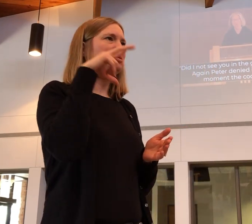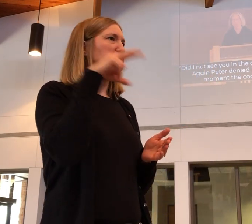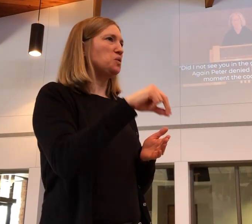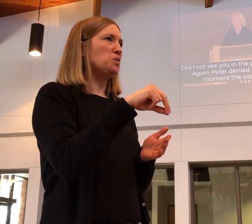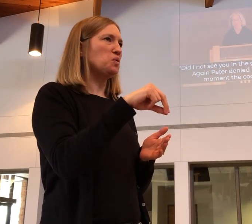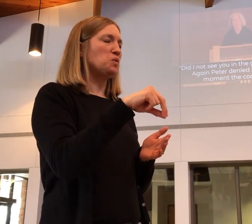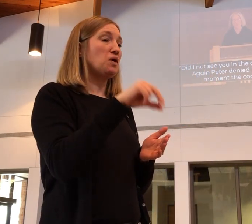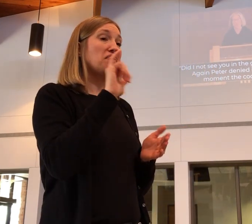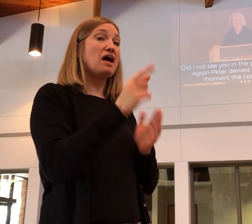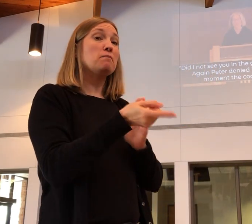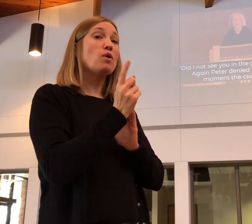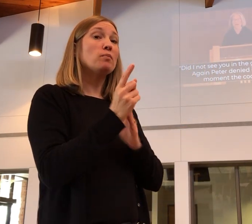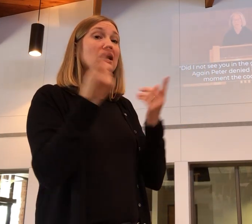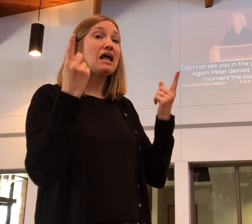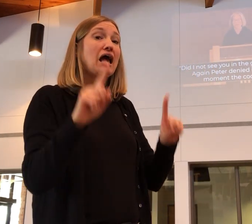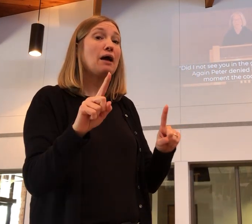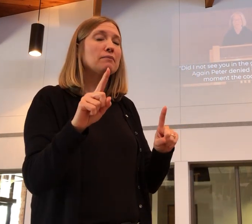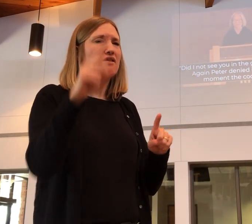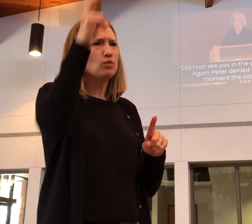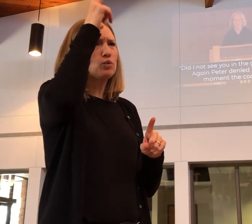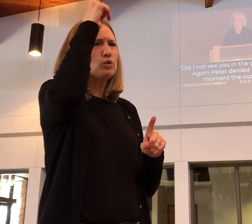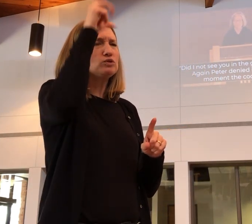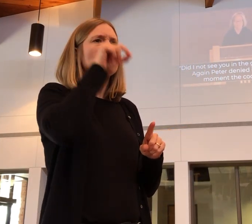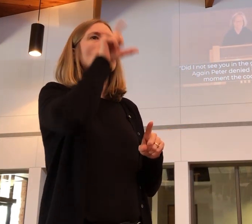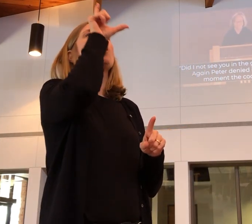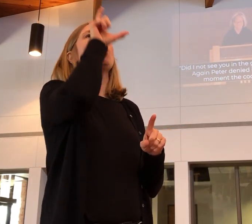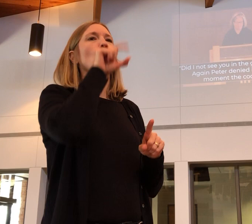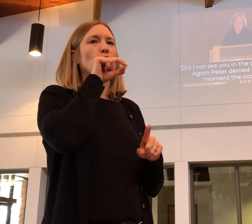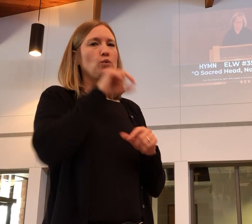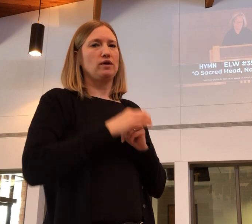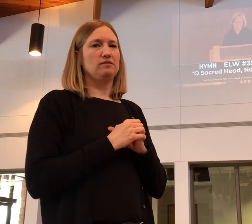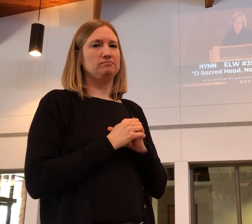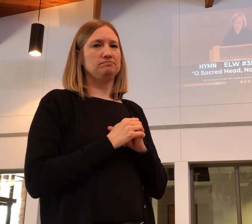at that moment, the cock crowed.